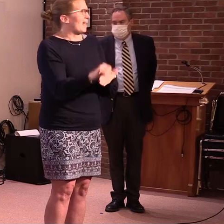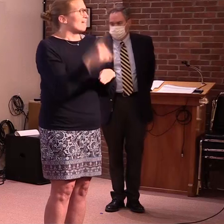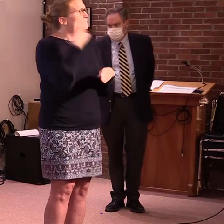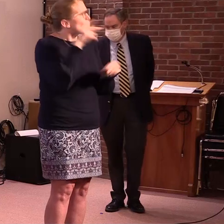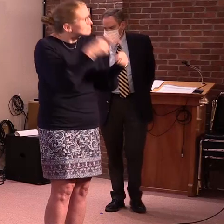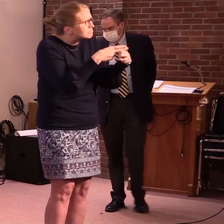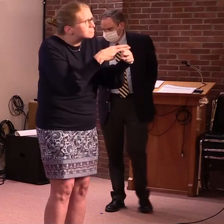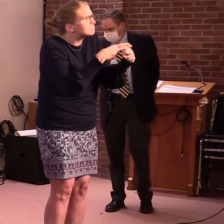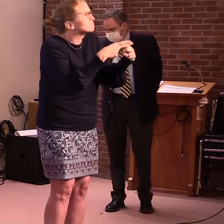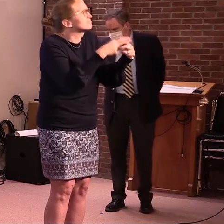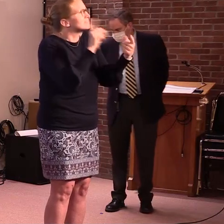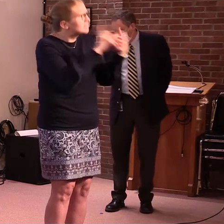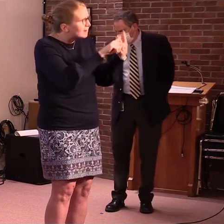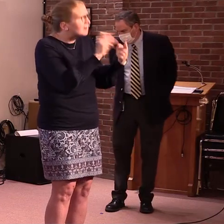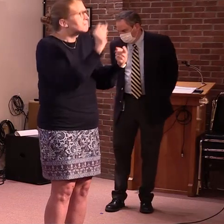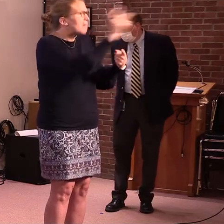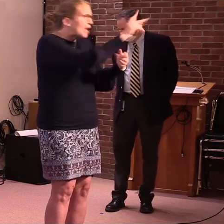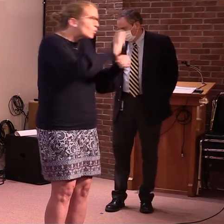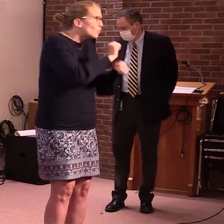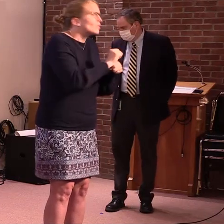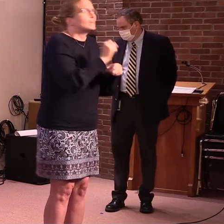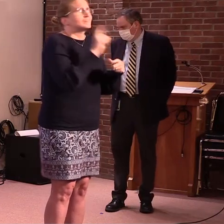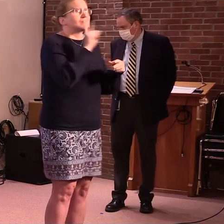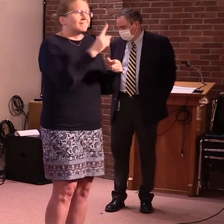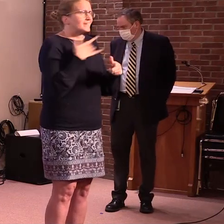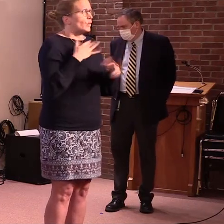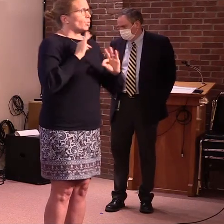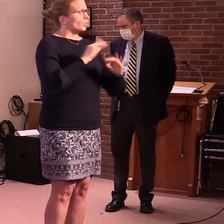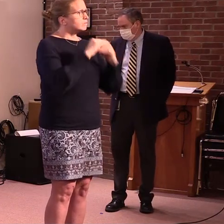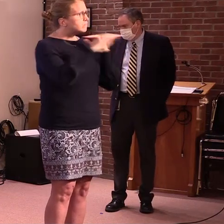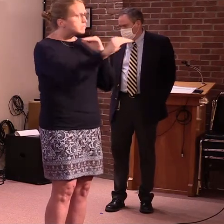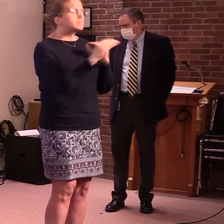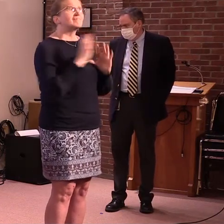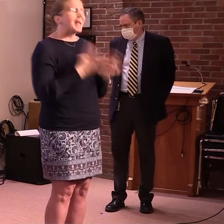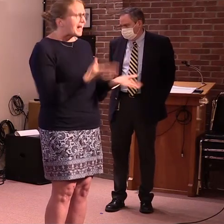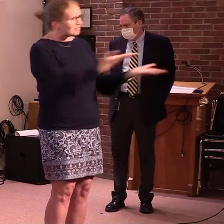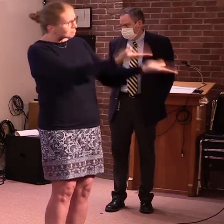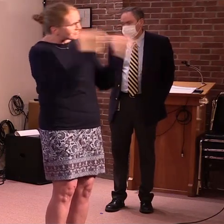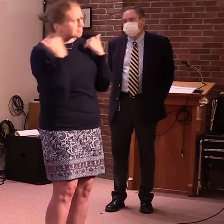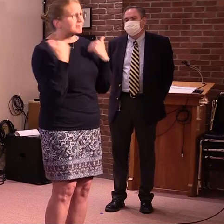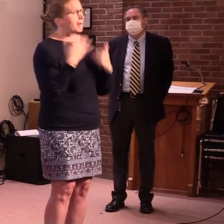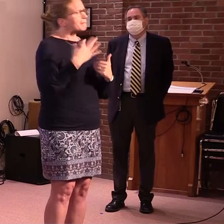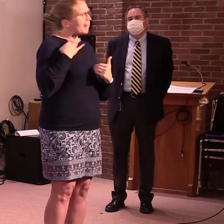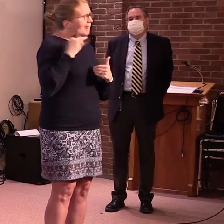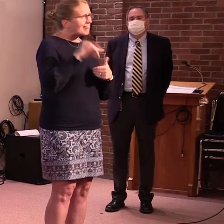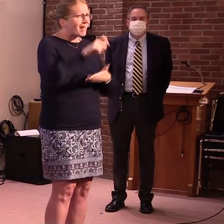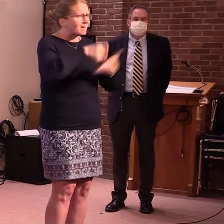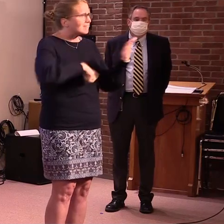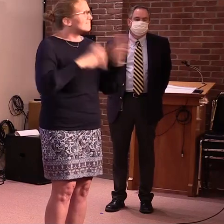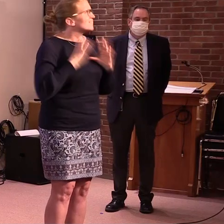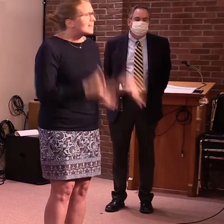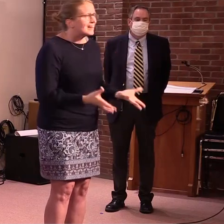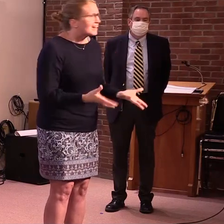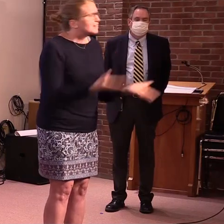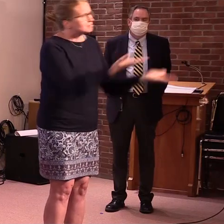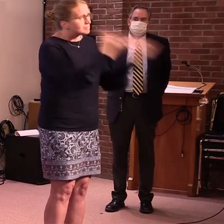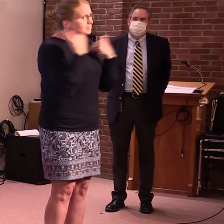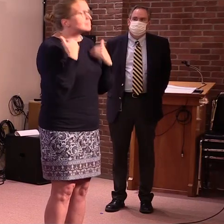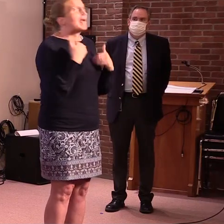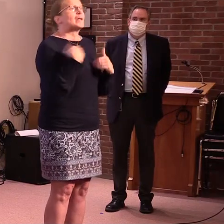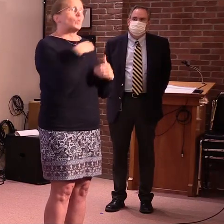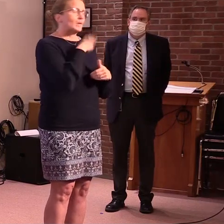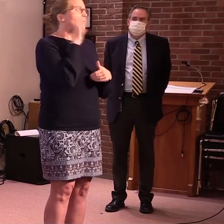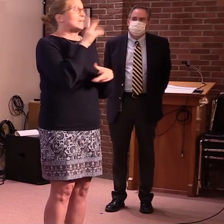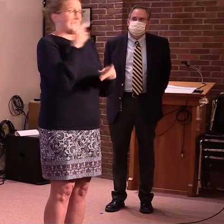our to a more sustainable system. And by the way, keep that Farmers to